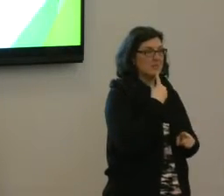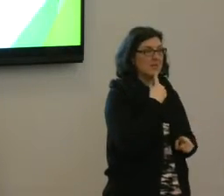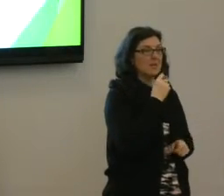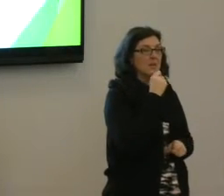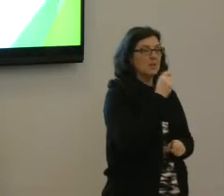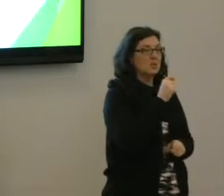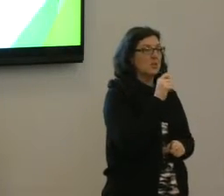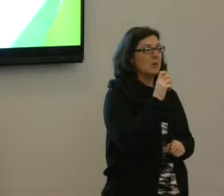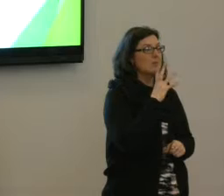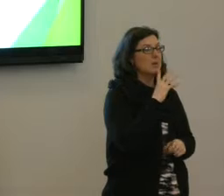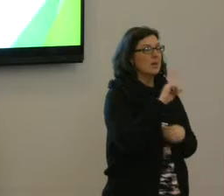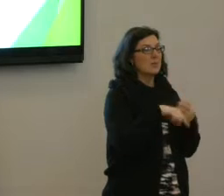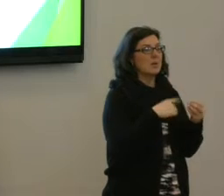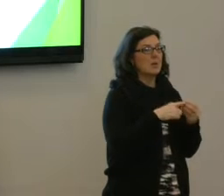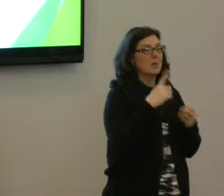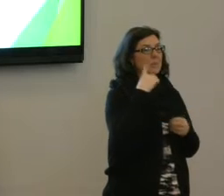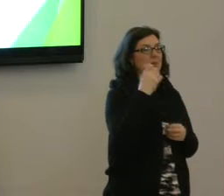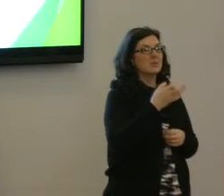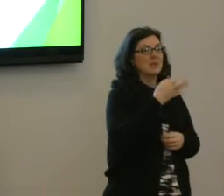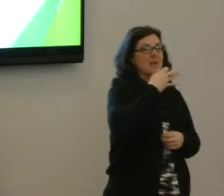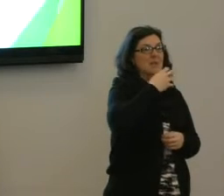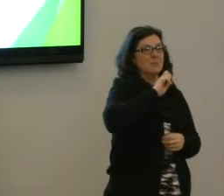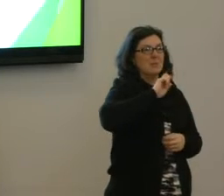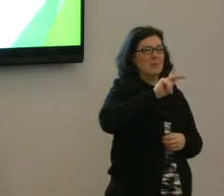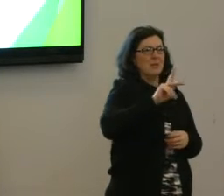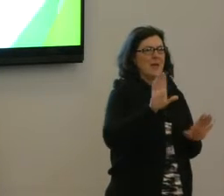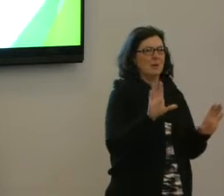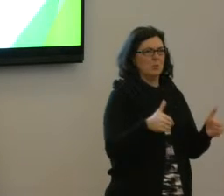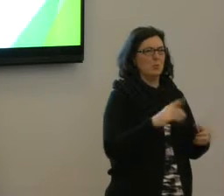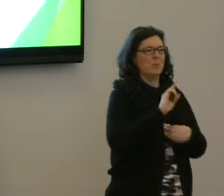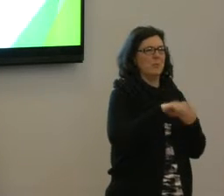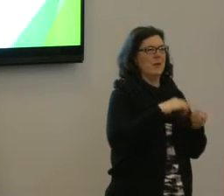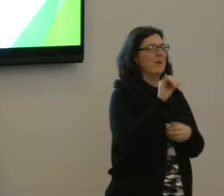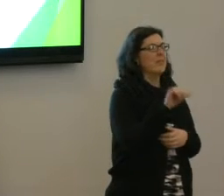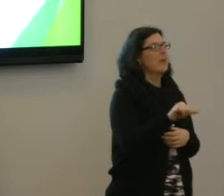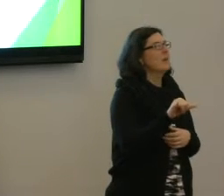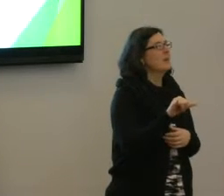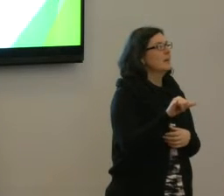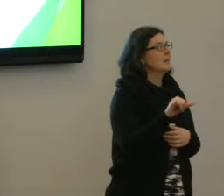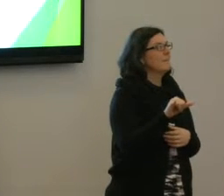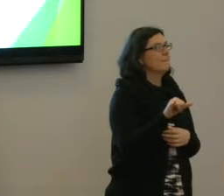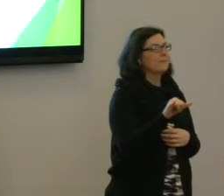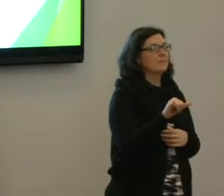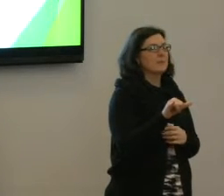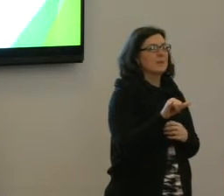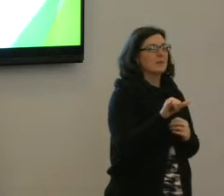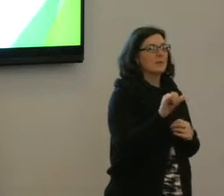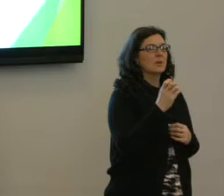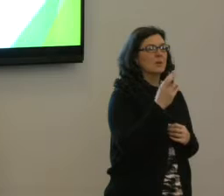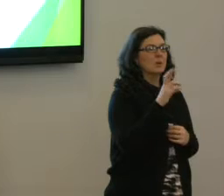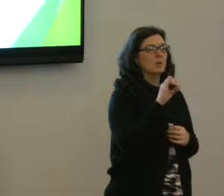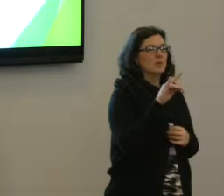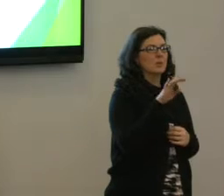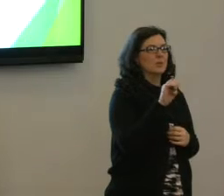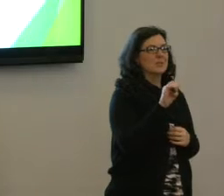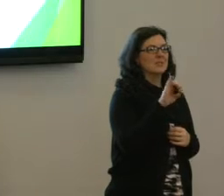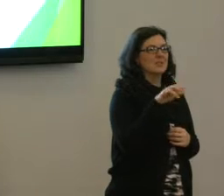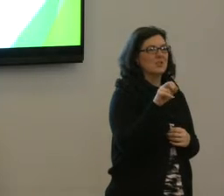not be talking about this because there's an expert in the back of the room about this. Christy Jones back there,